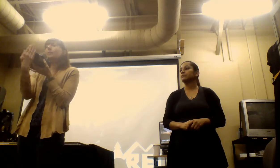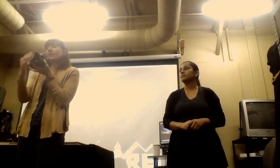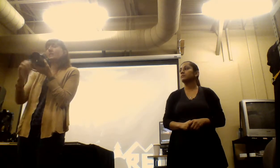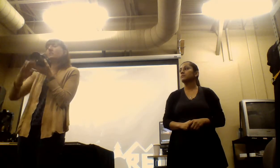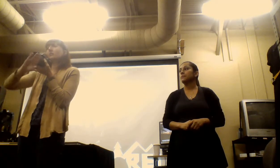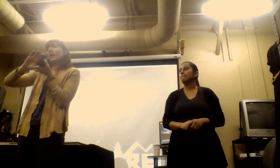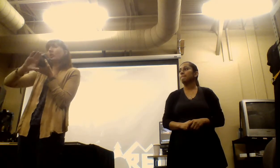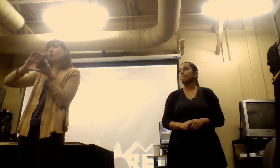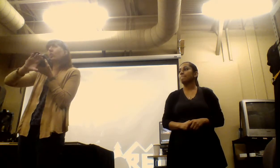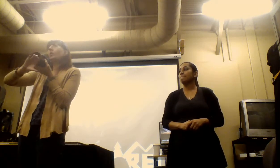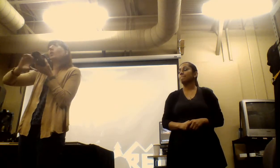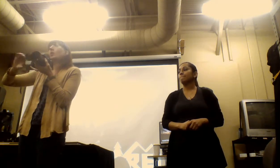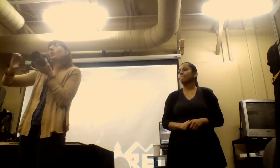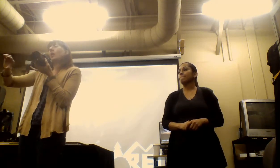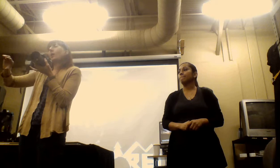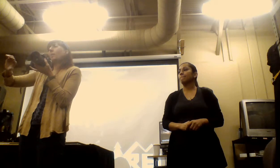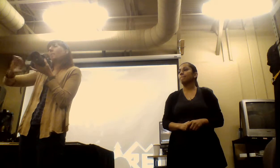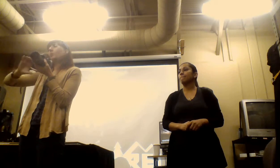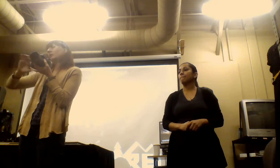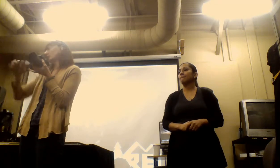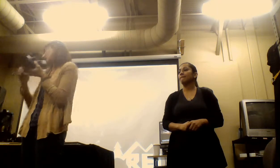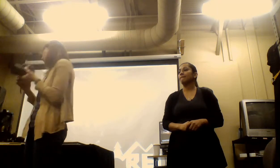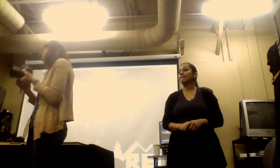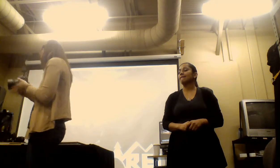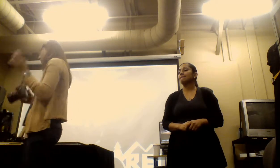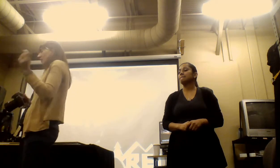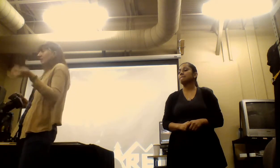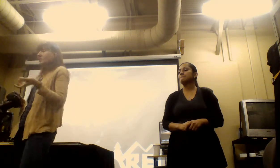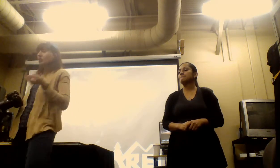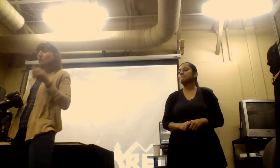the ability to let you bring light